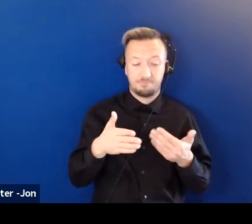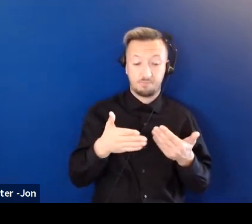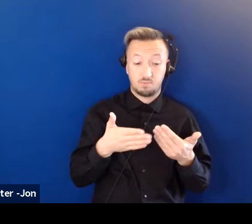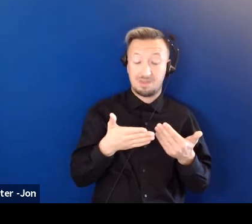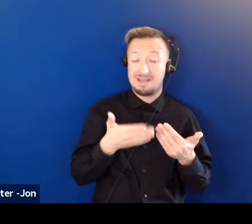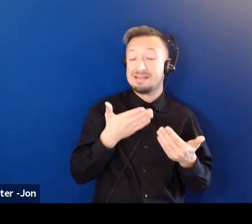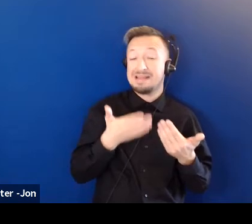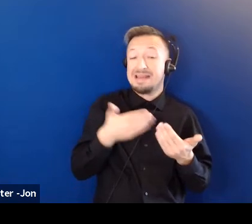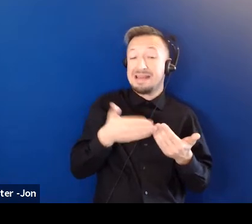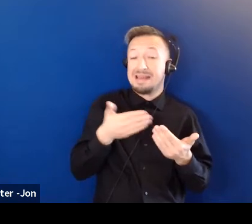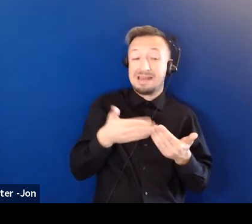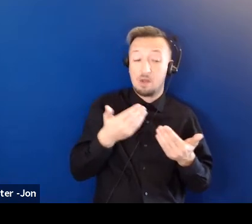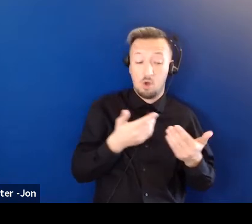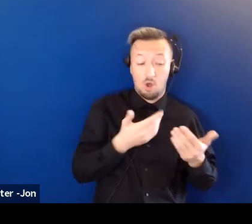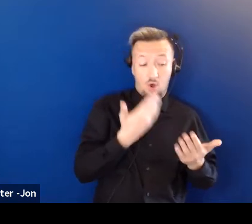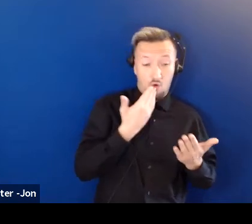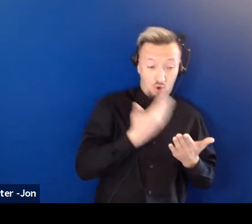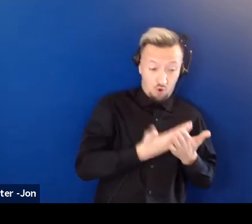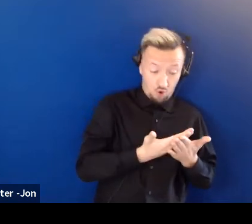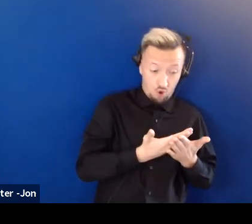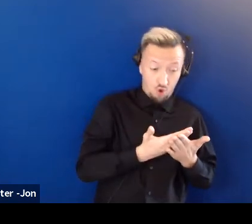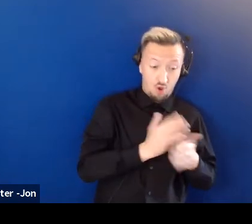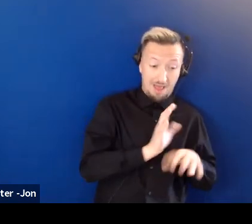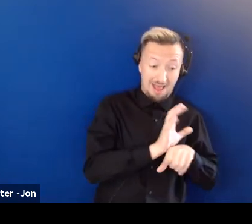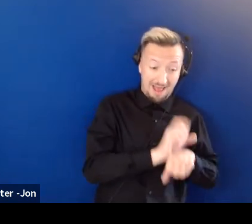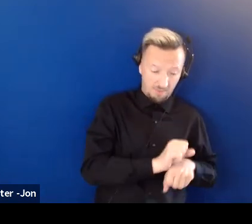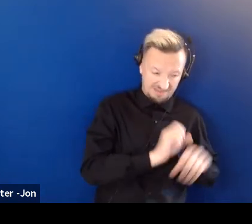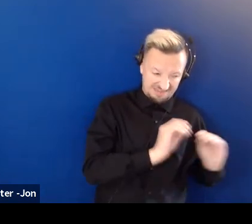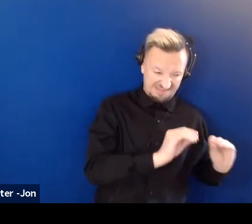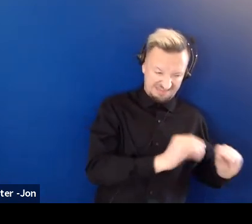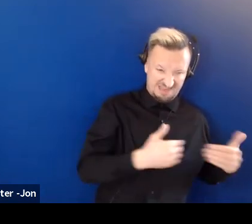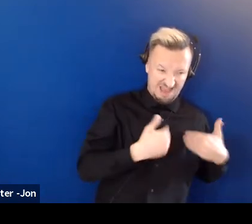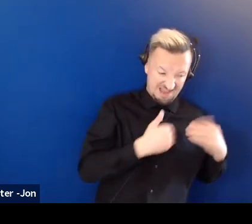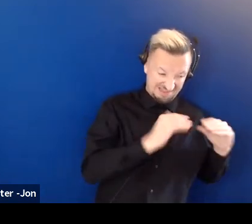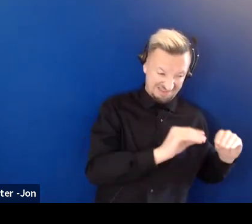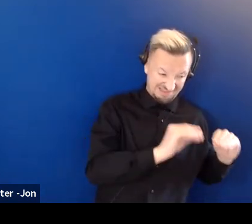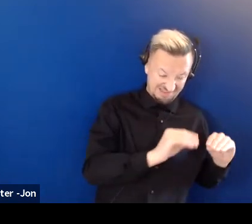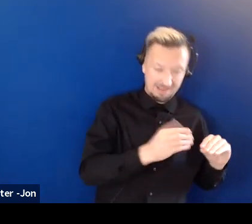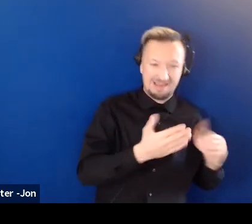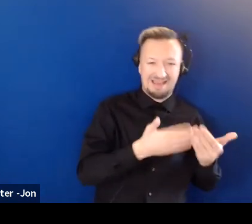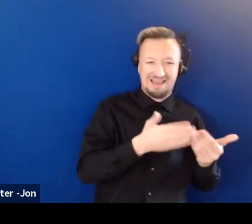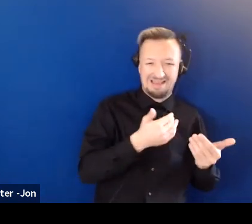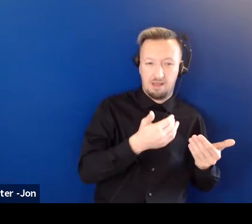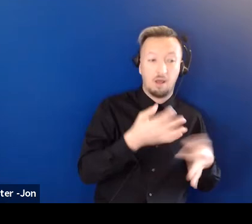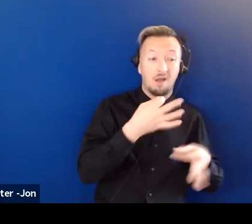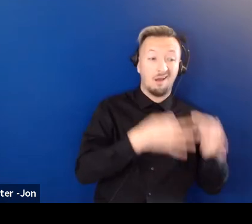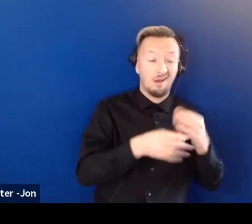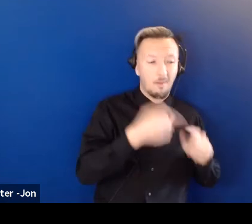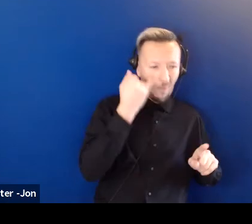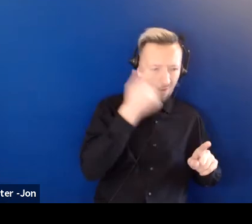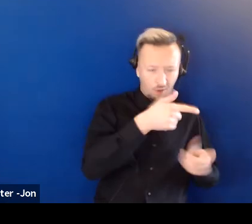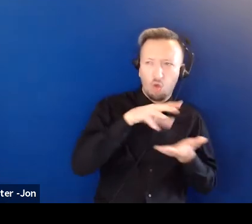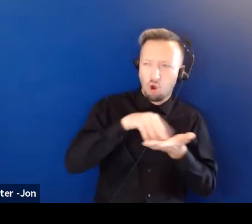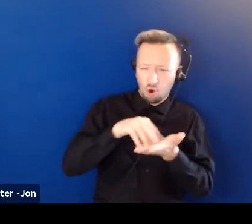than to break bad ones. When we connect to youth at younger ages as peers and introducing